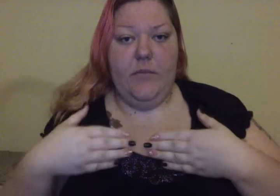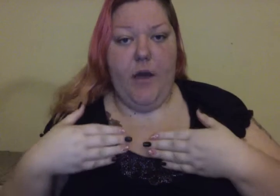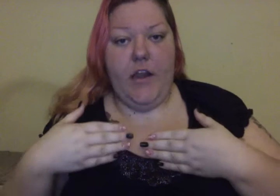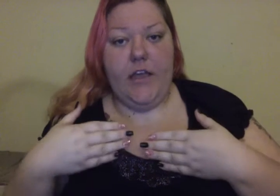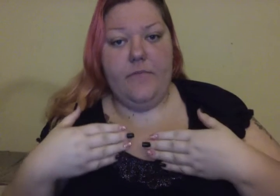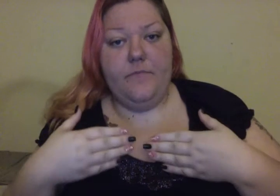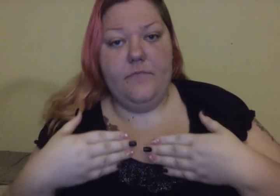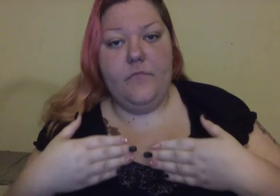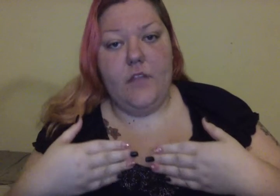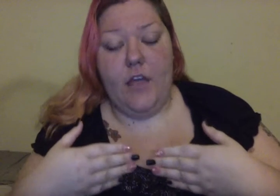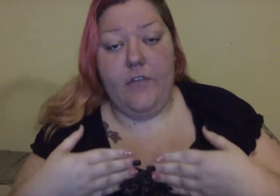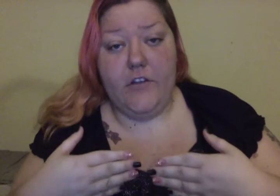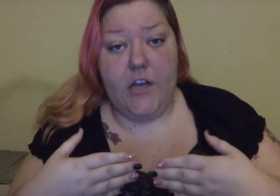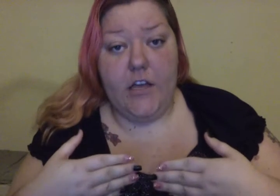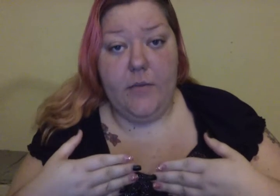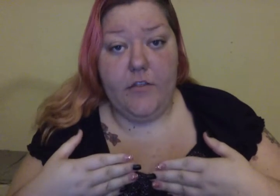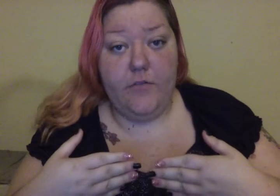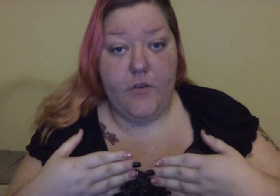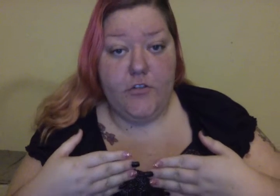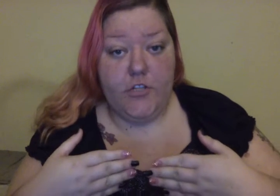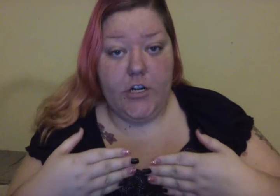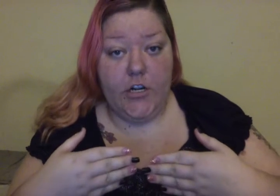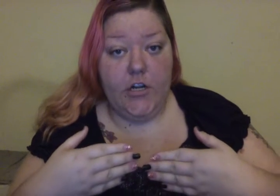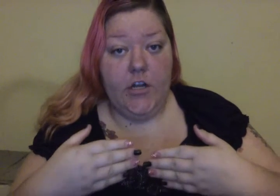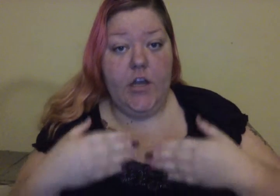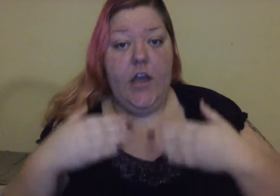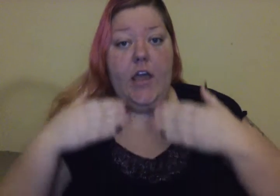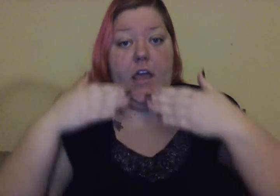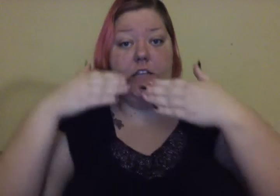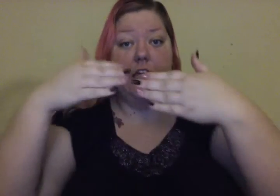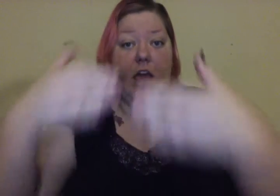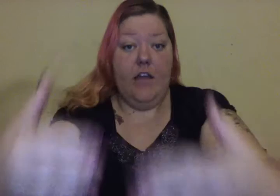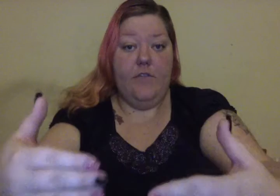body. If you're talking about the future, it's ahead of you.